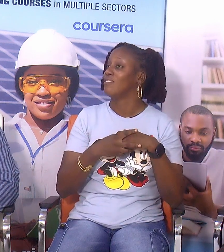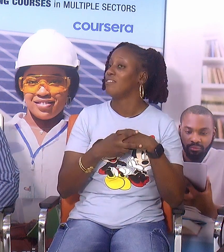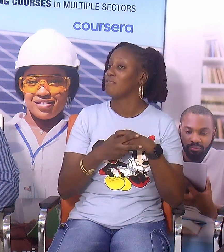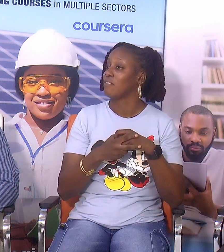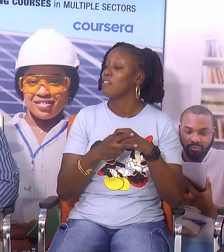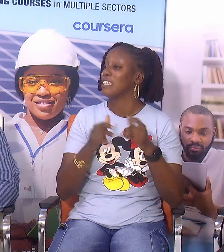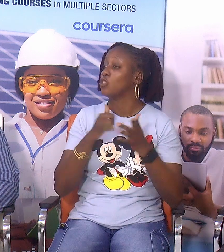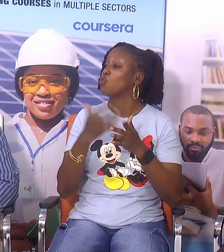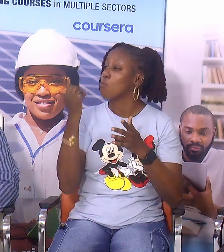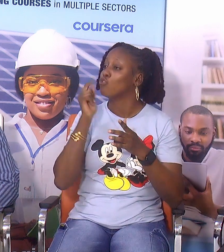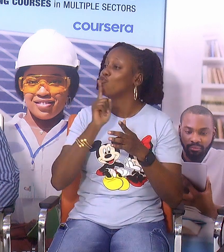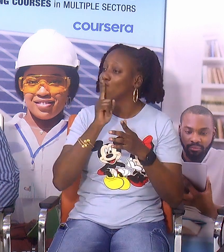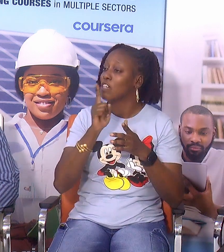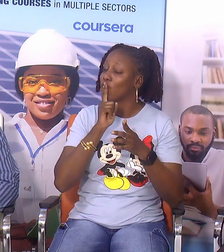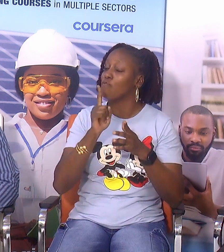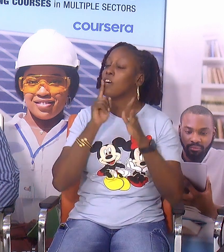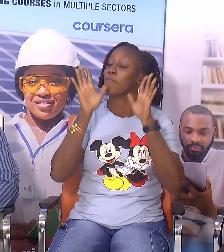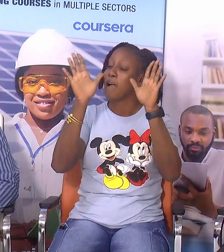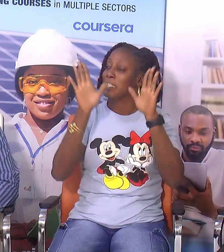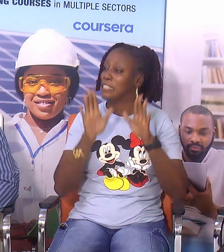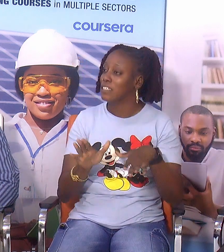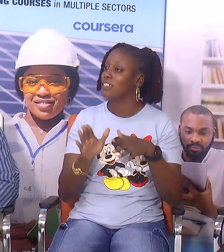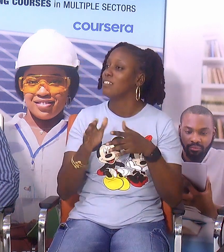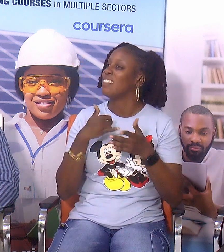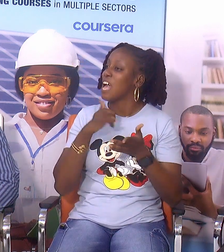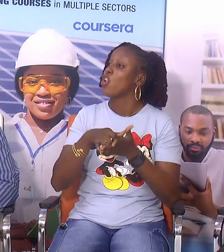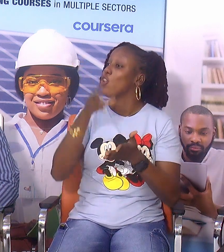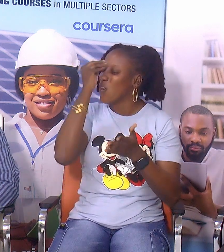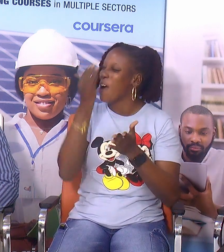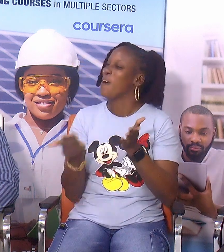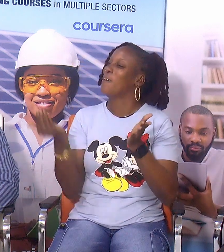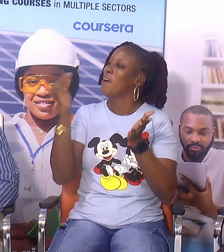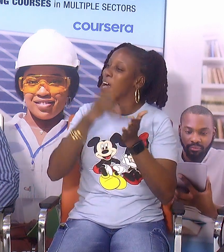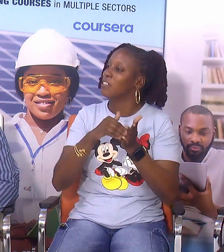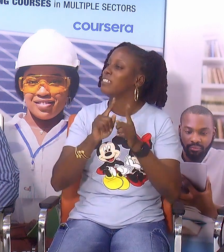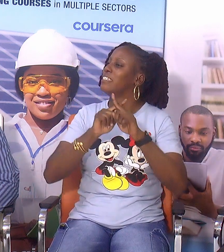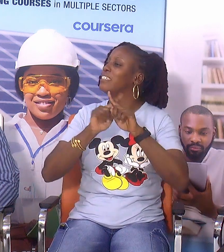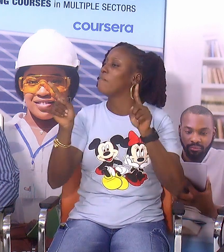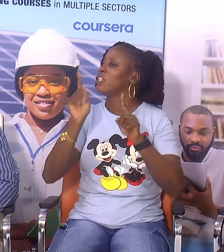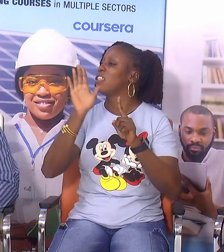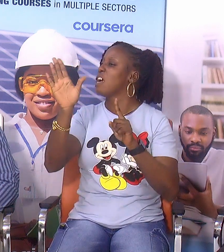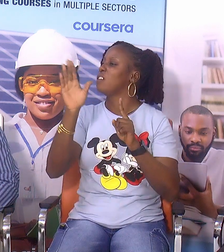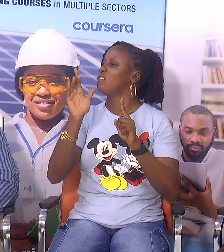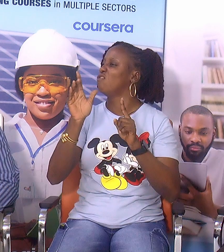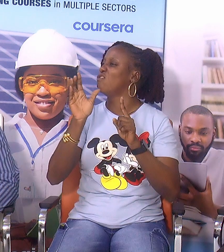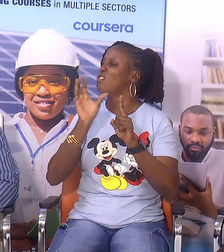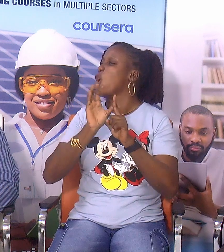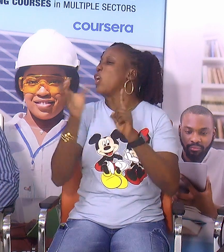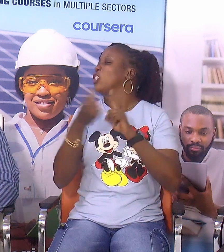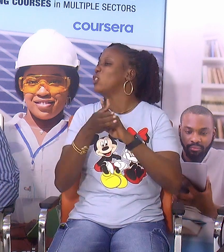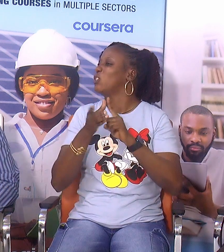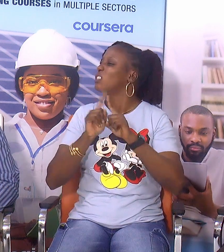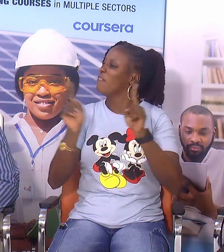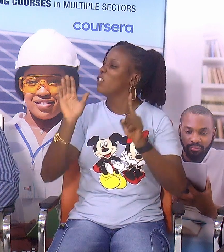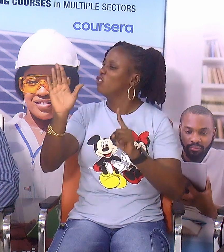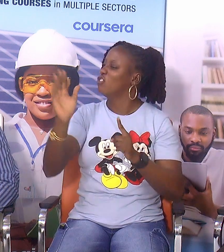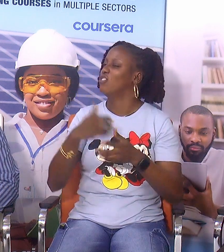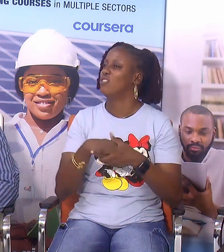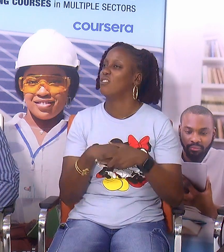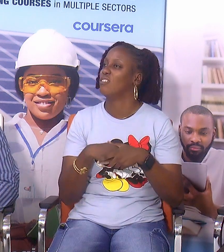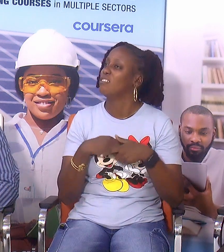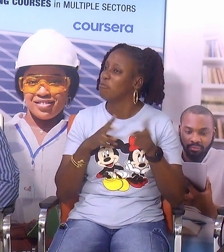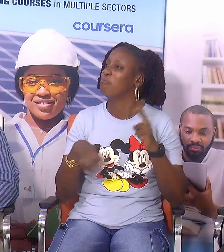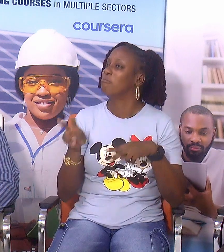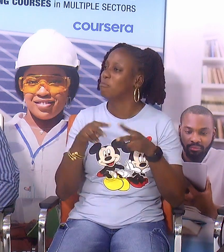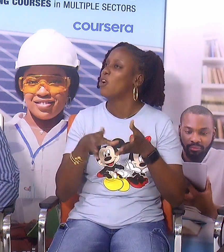Yeah, and they had a deaf event that I actually went to there, and it was really, really a wonderful experience. I got to learn so much, and you know,